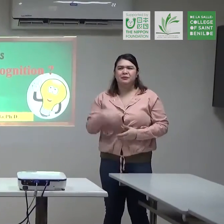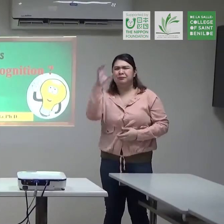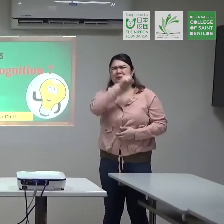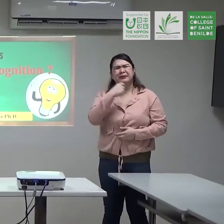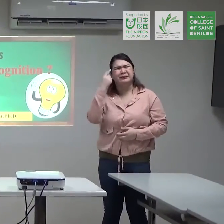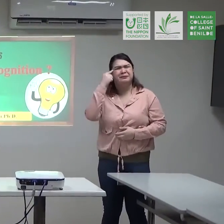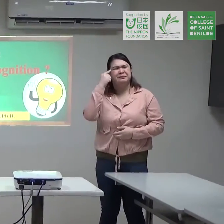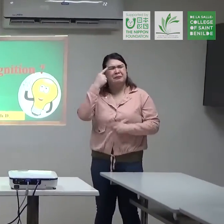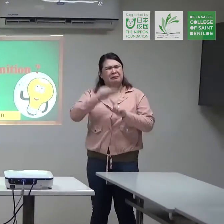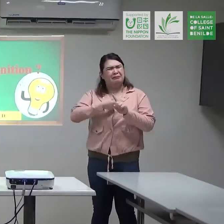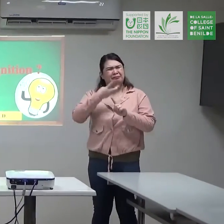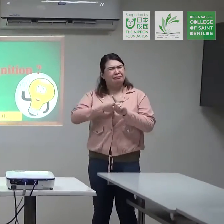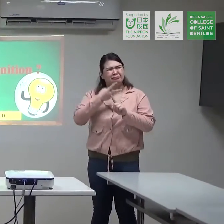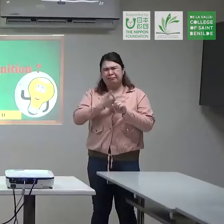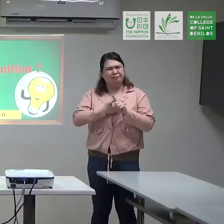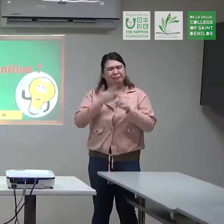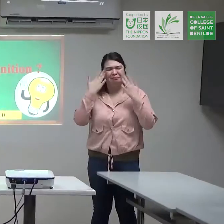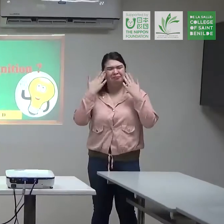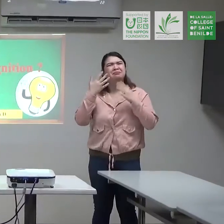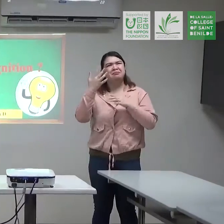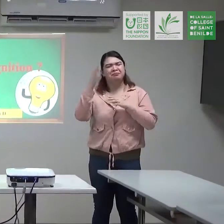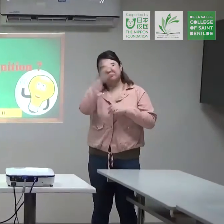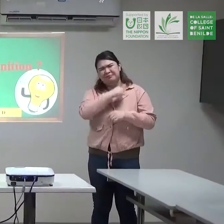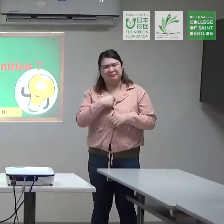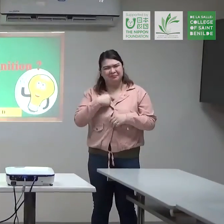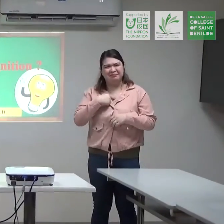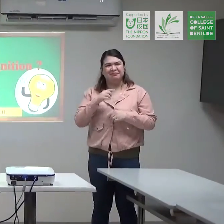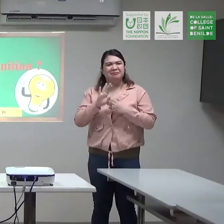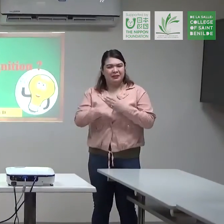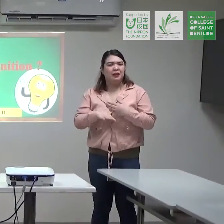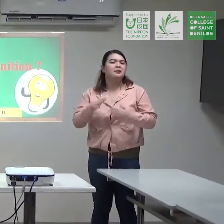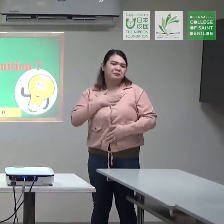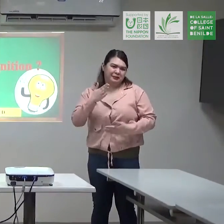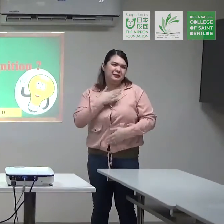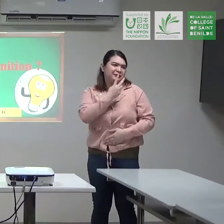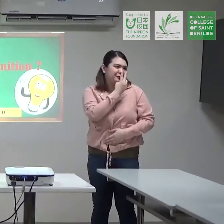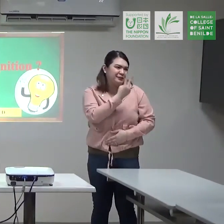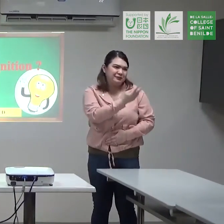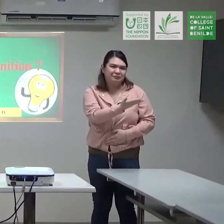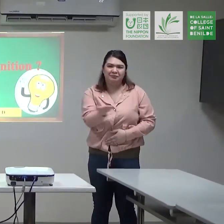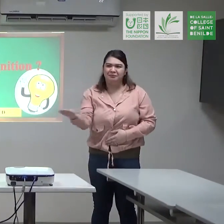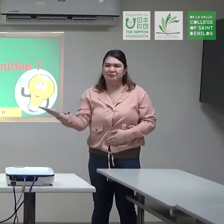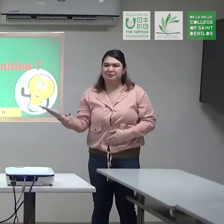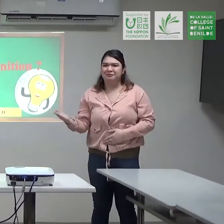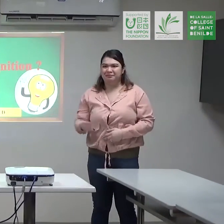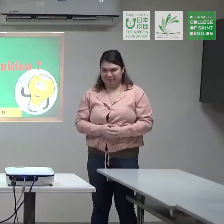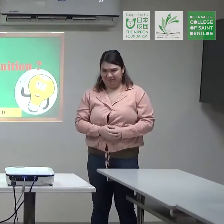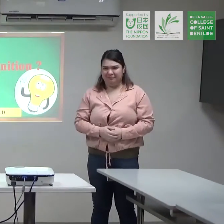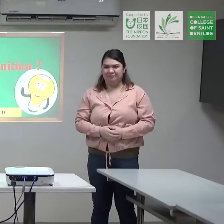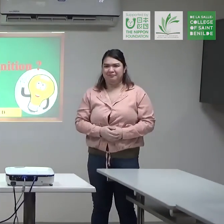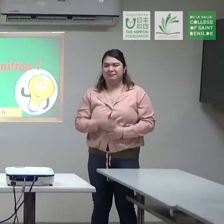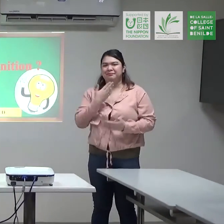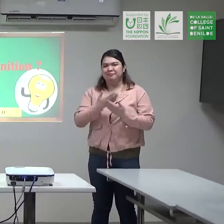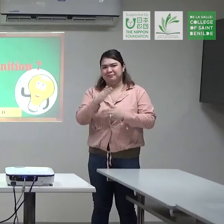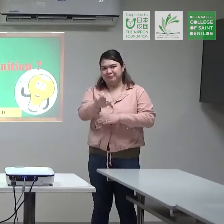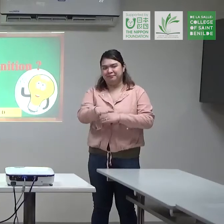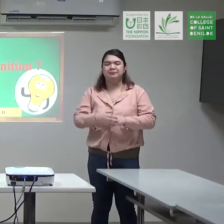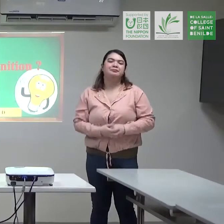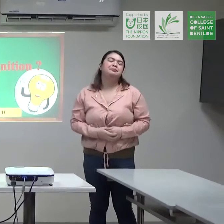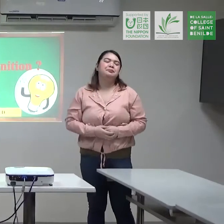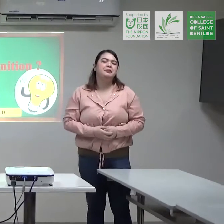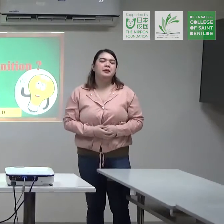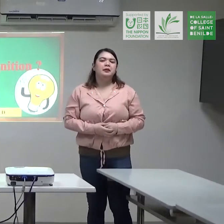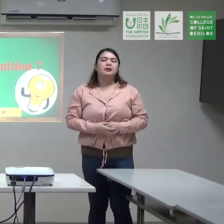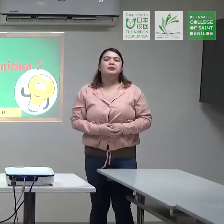few months. Yeah, I'm happy to see everyone here. Good afternoon again. One of the